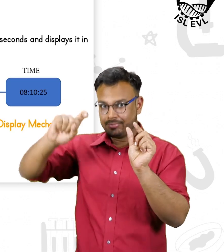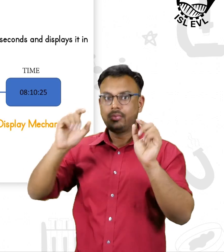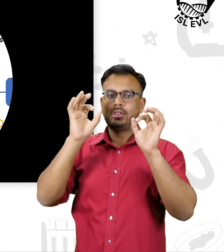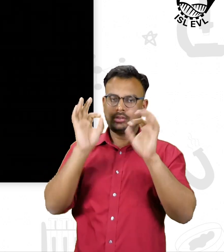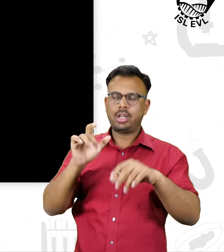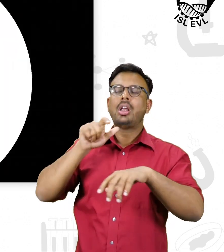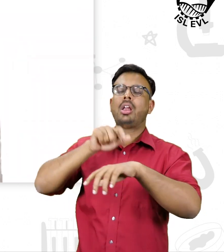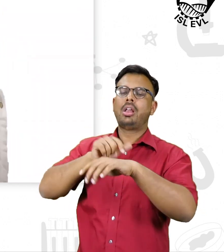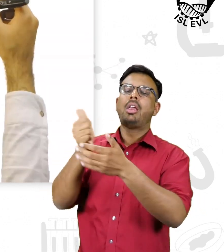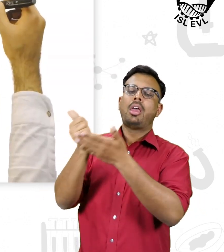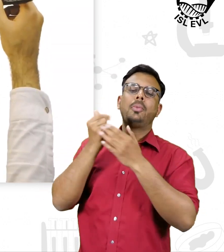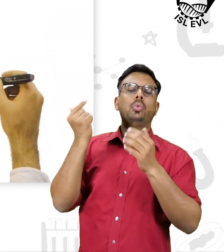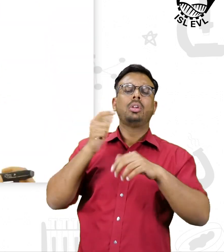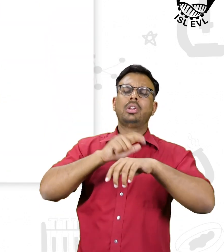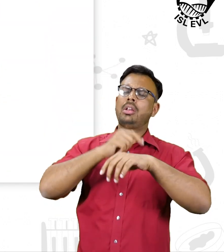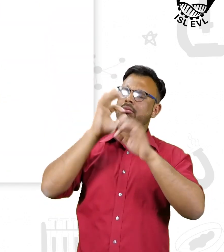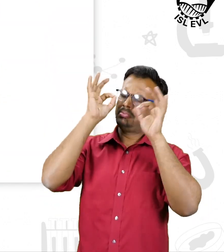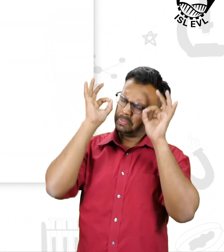frequency.